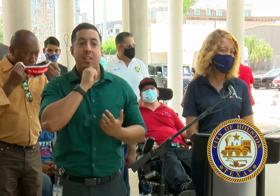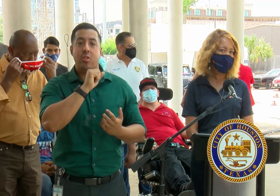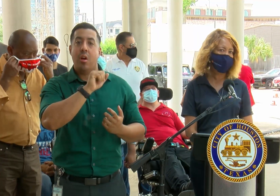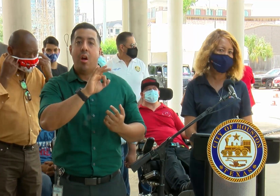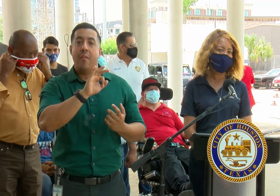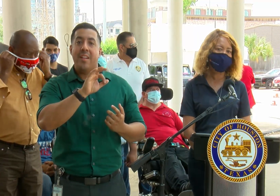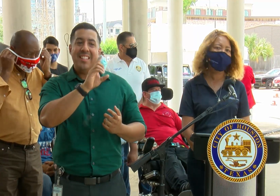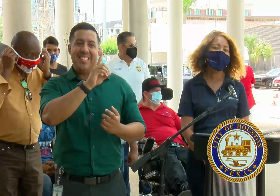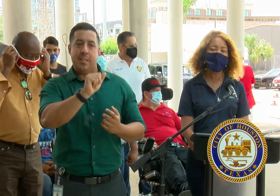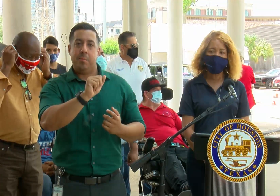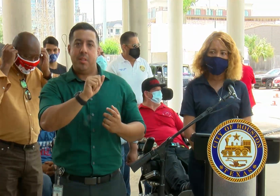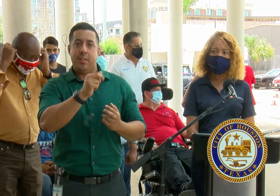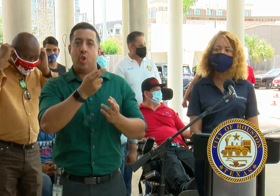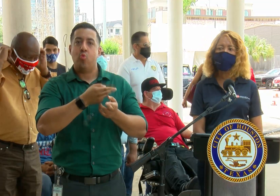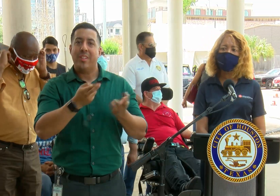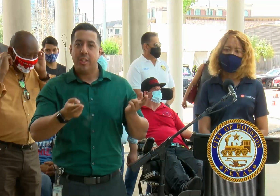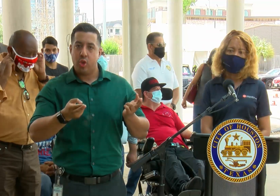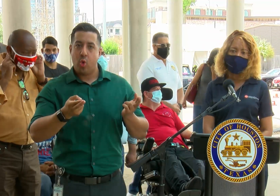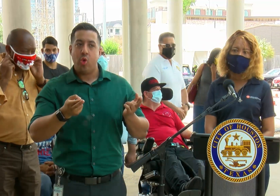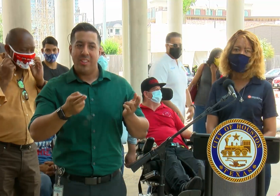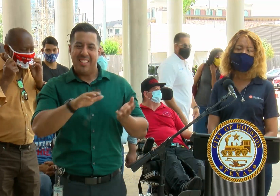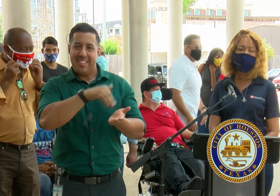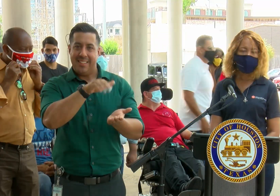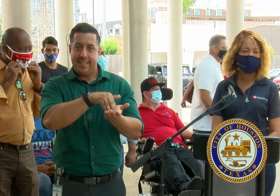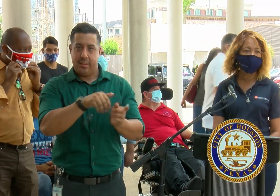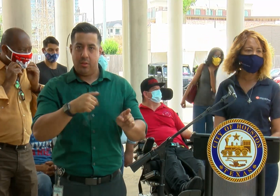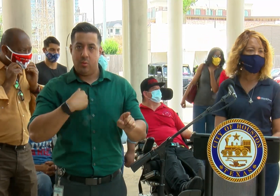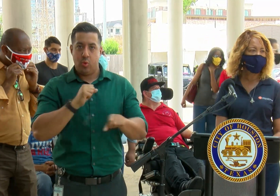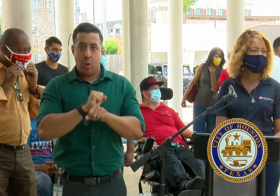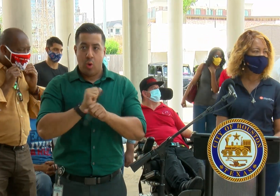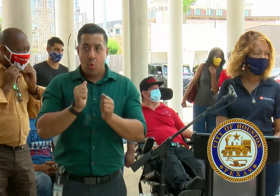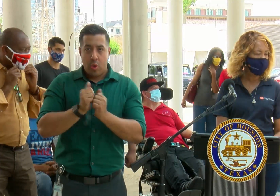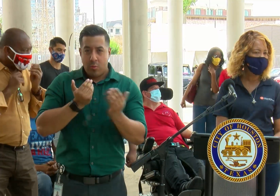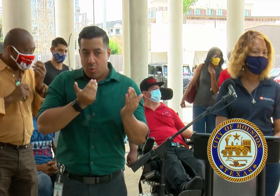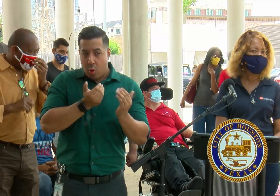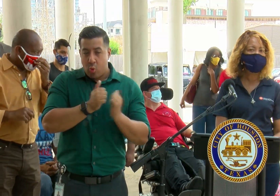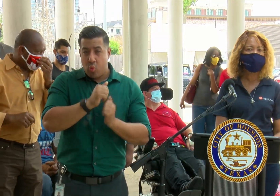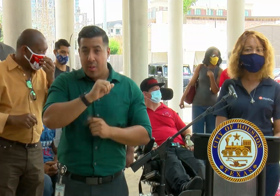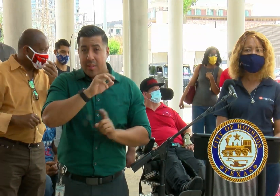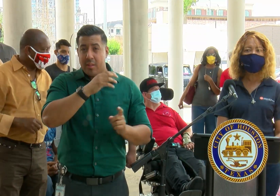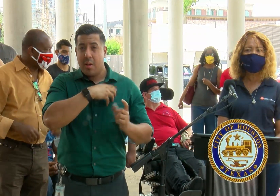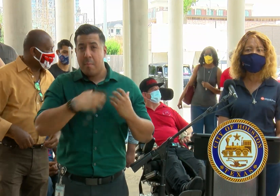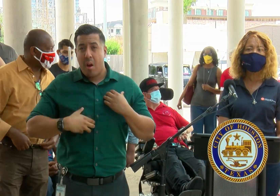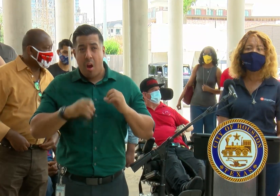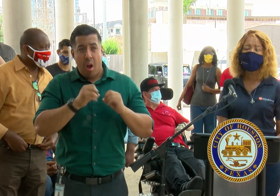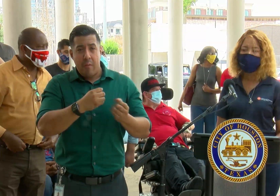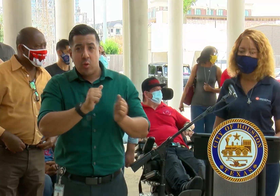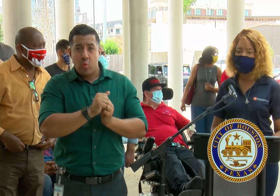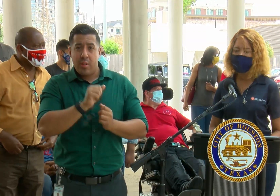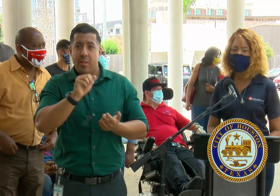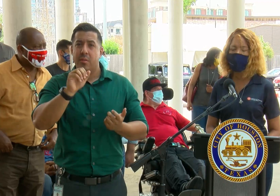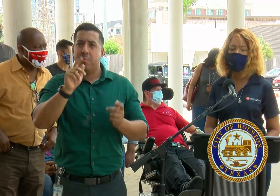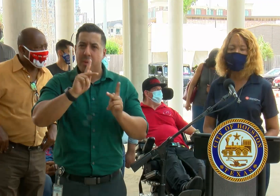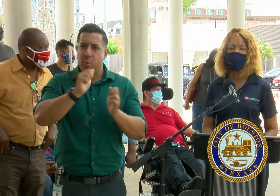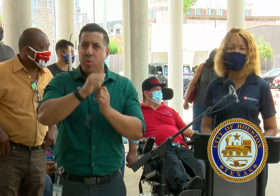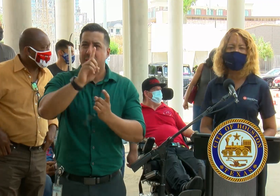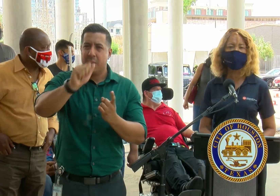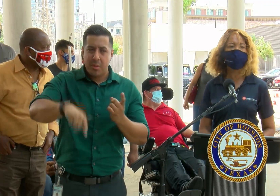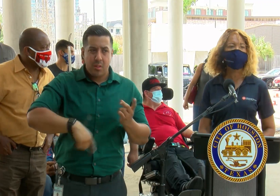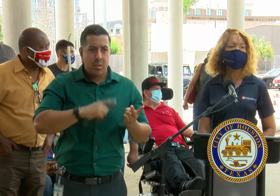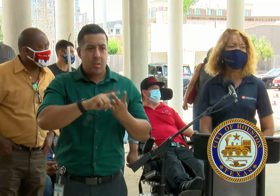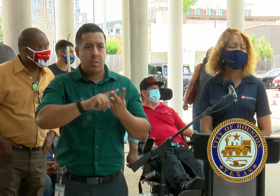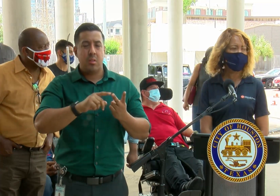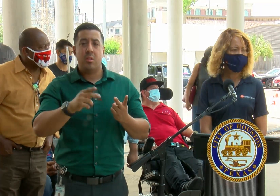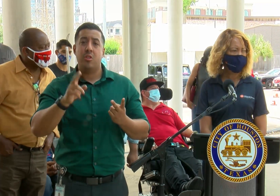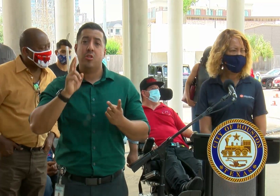Disability Resource Center. So we work very closely with the Mayor's Office for People with Disabilities. We work very closely with